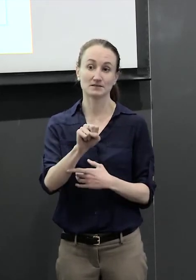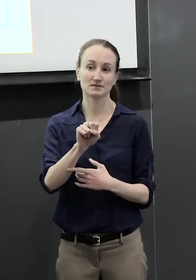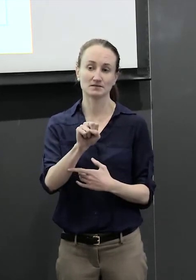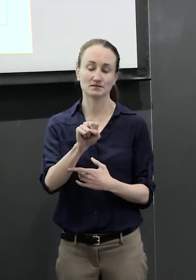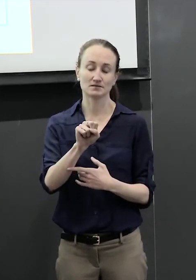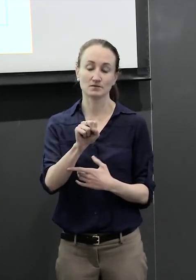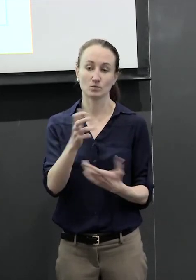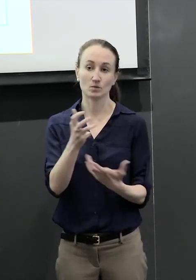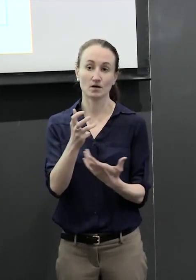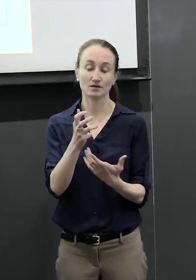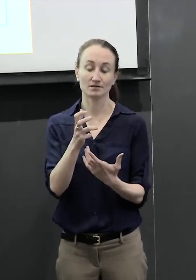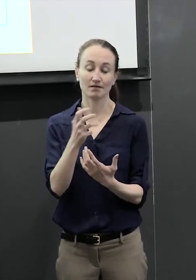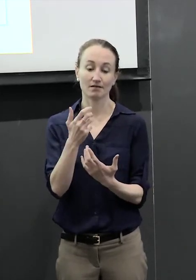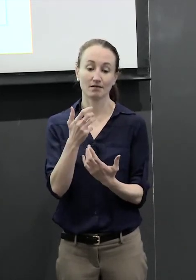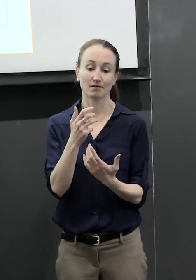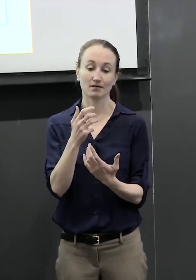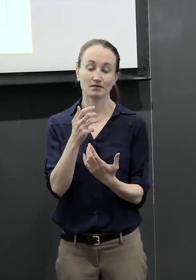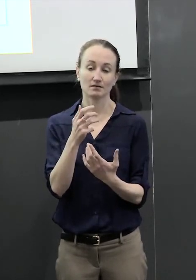certain